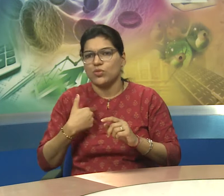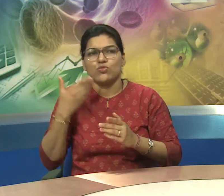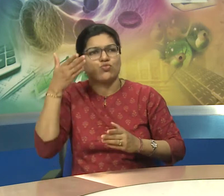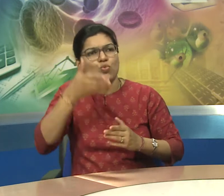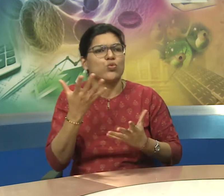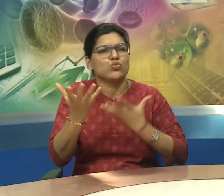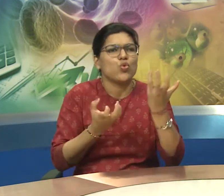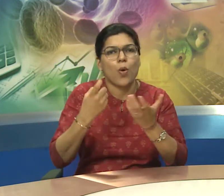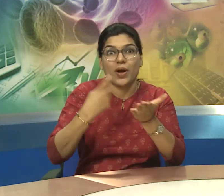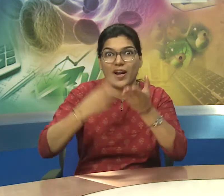directly